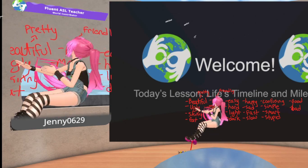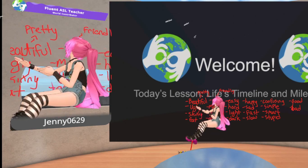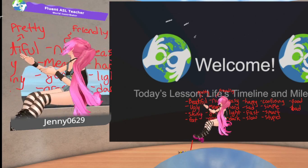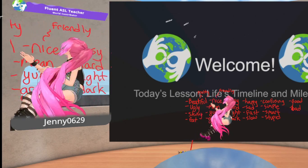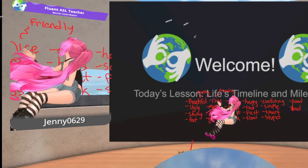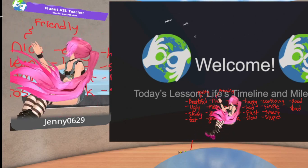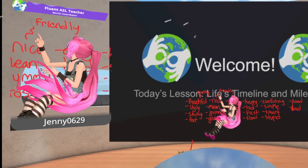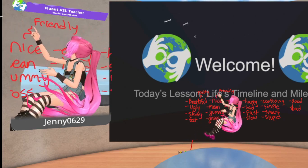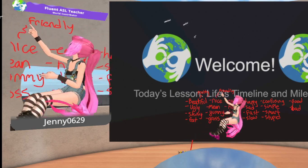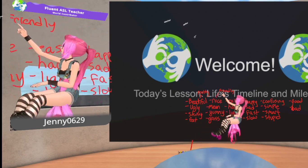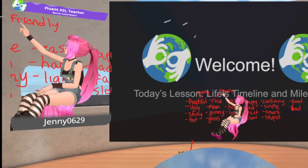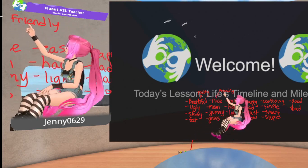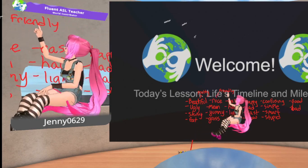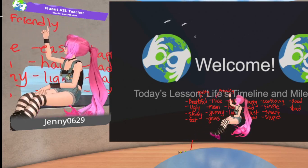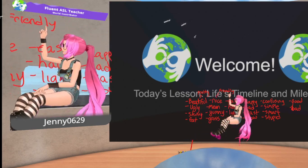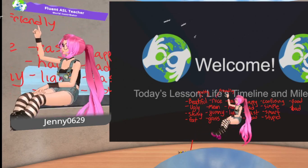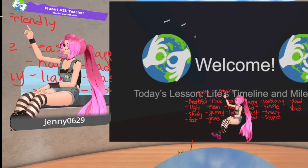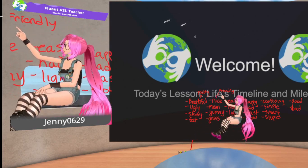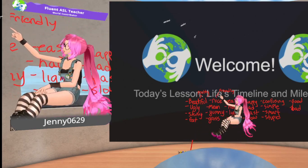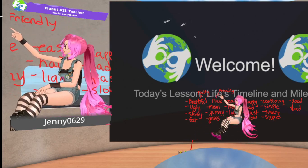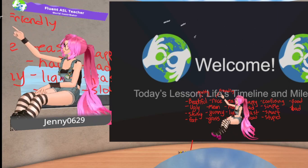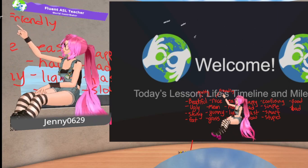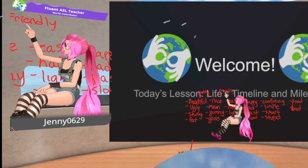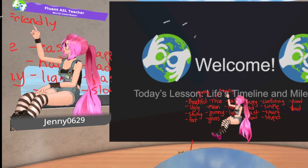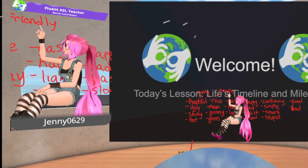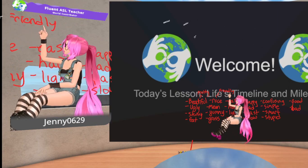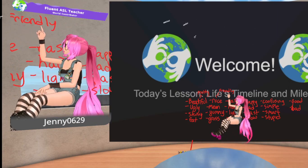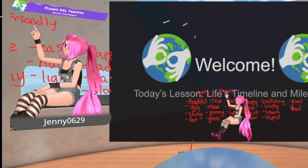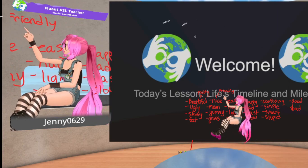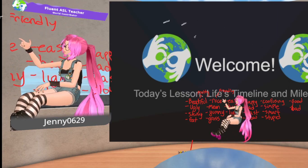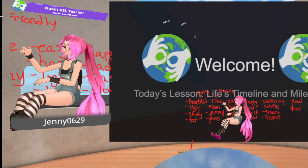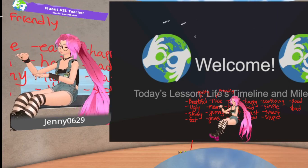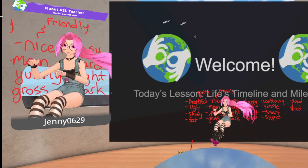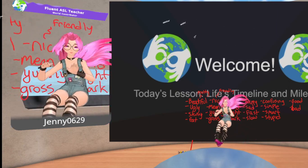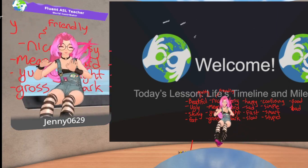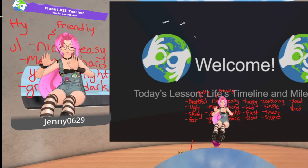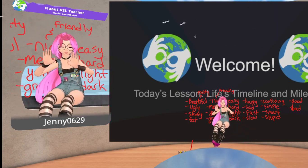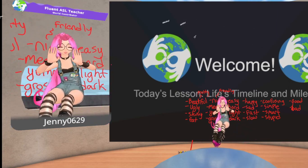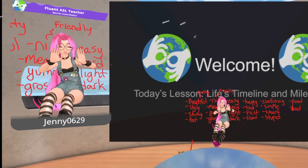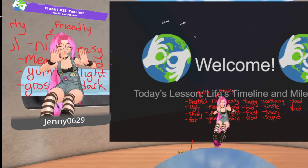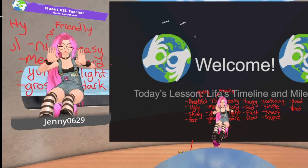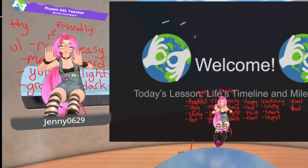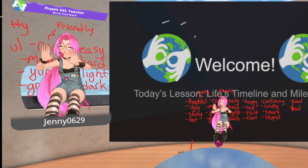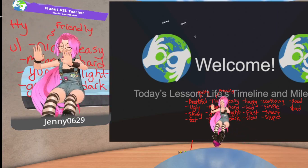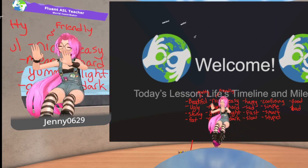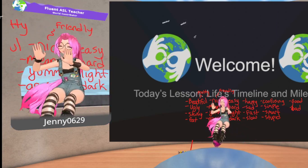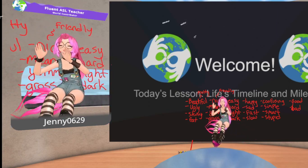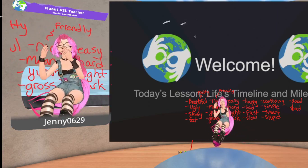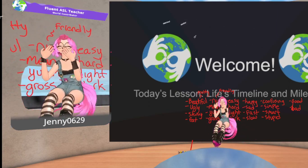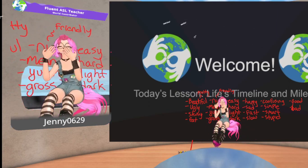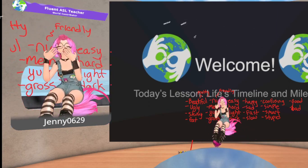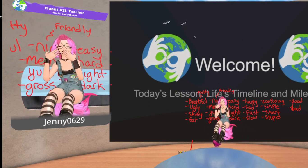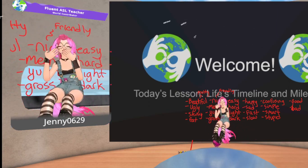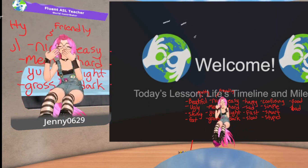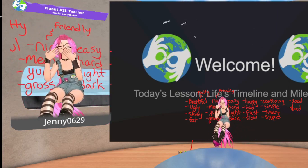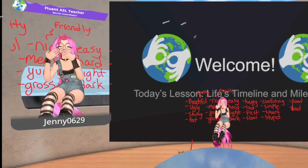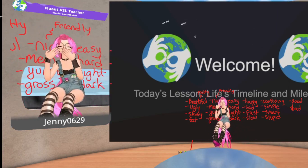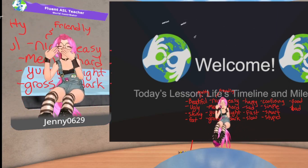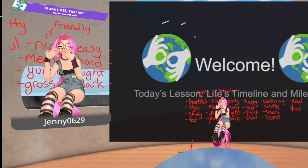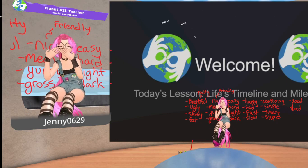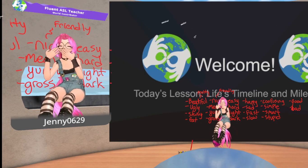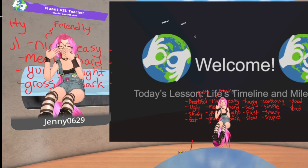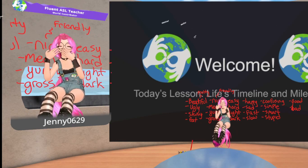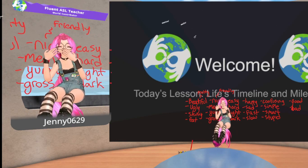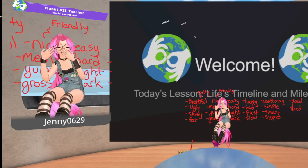okay? And friendly is a different sign. Friendly, you're gonna have two open hands on the sides